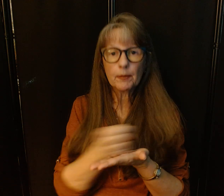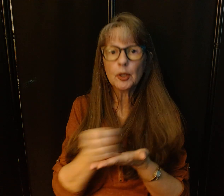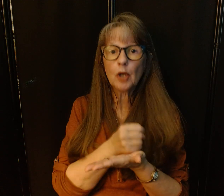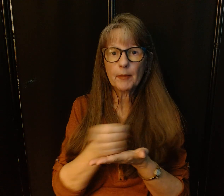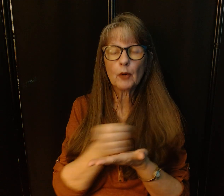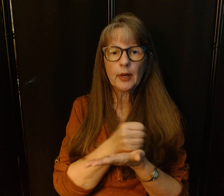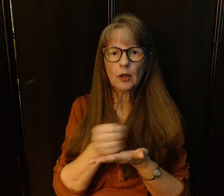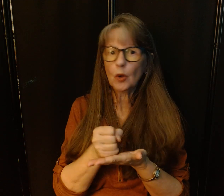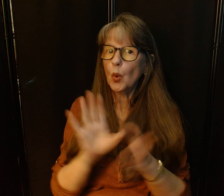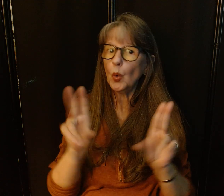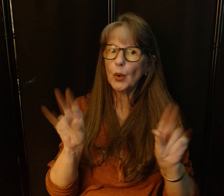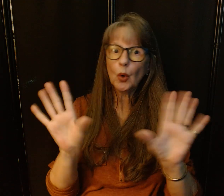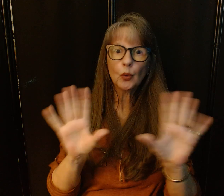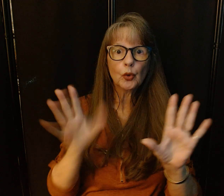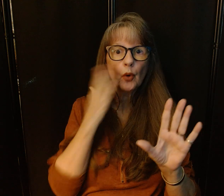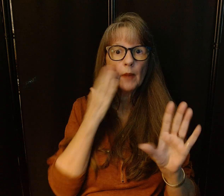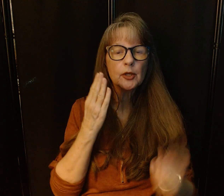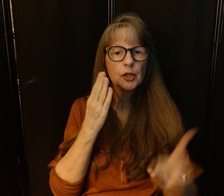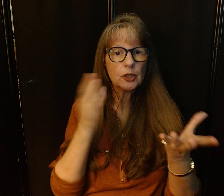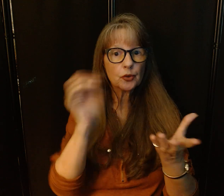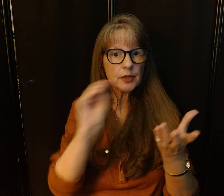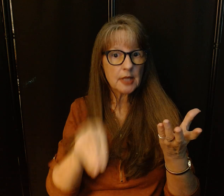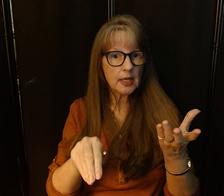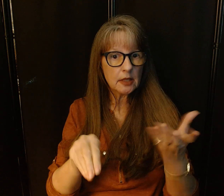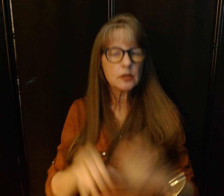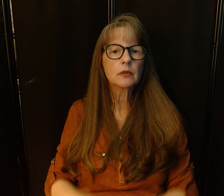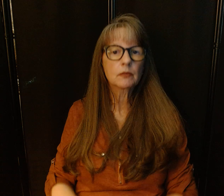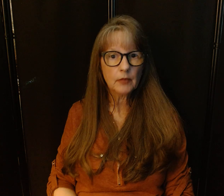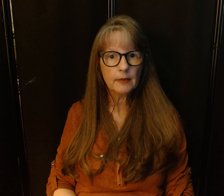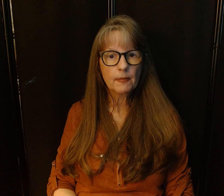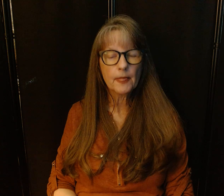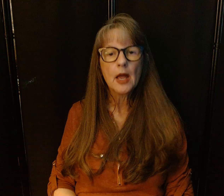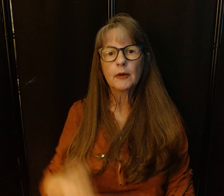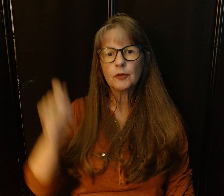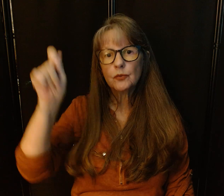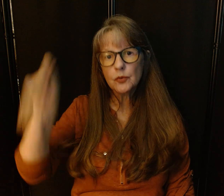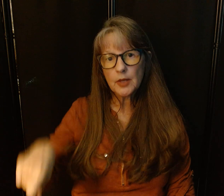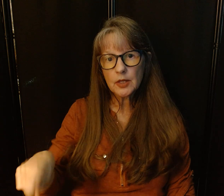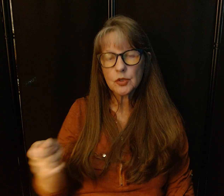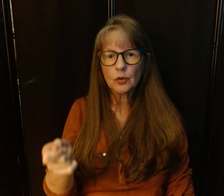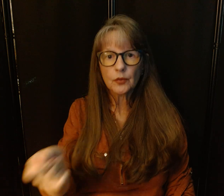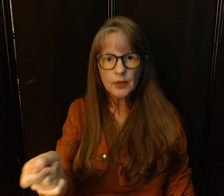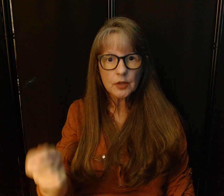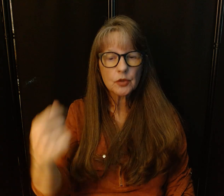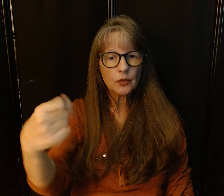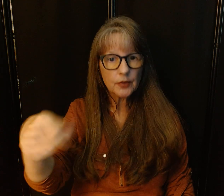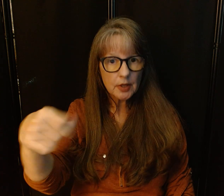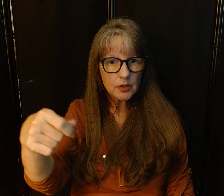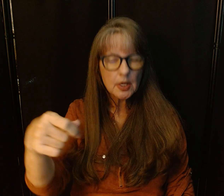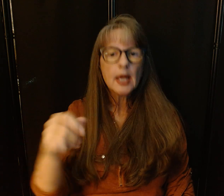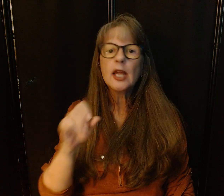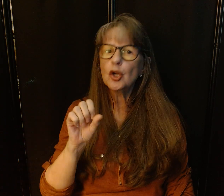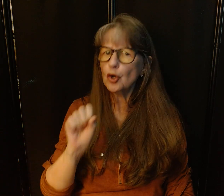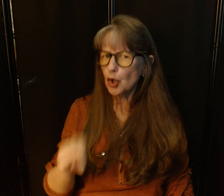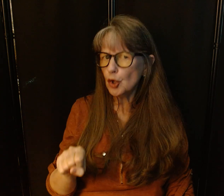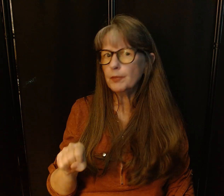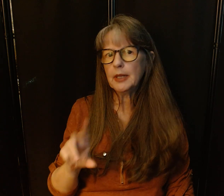on my credit card. Oh no, you know how much interest that is, right? But if you do this or this or this, it could be